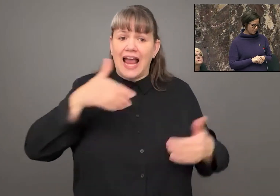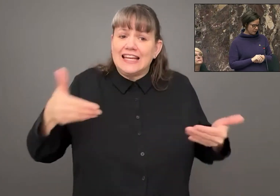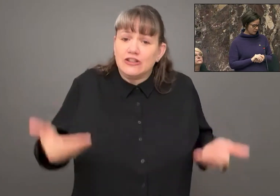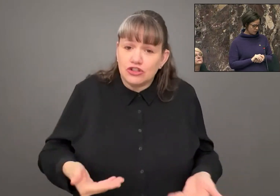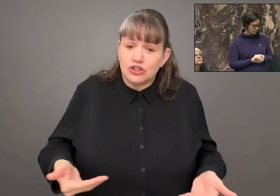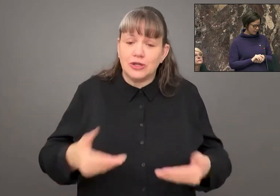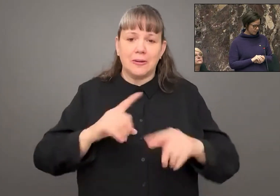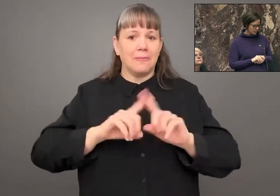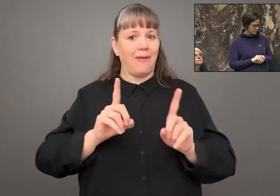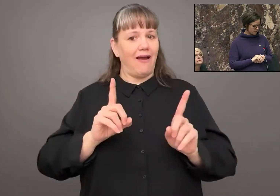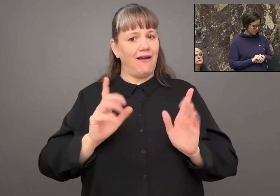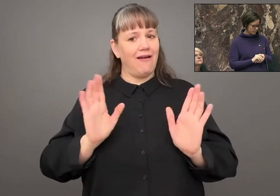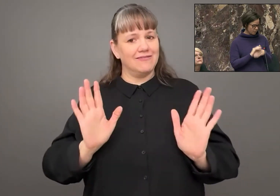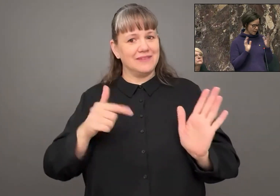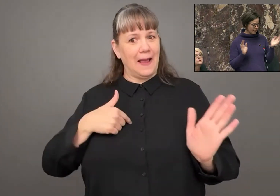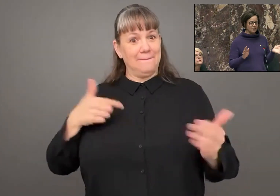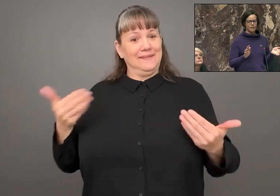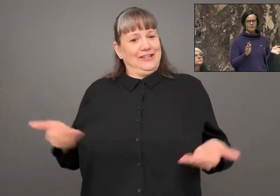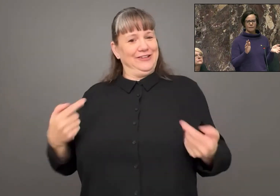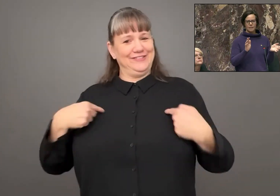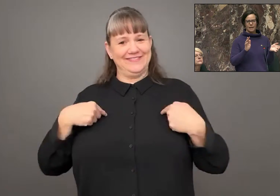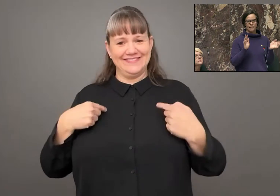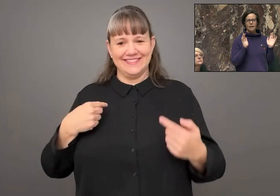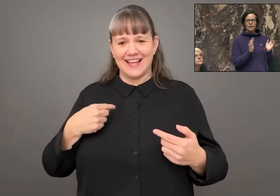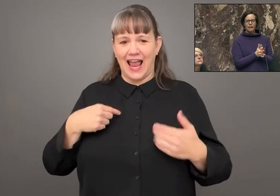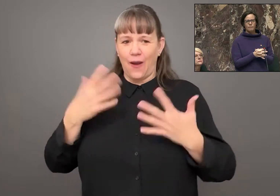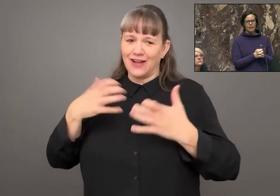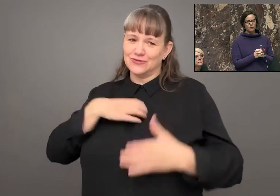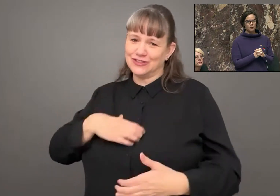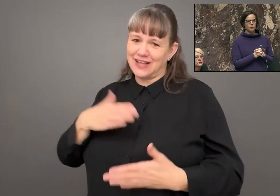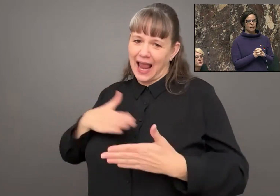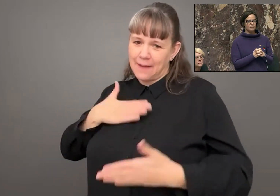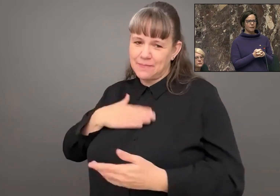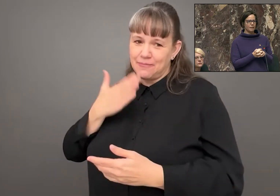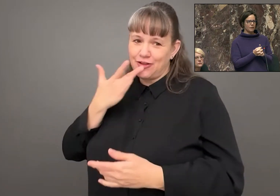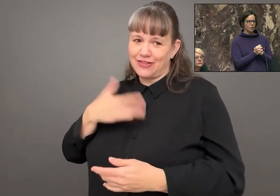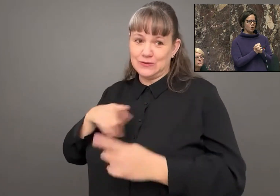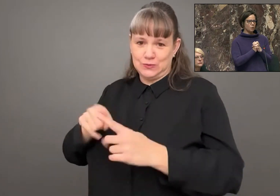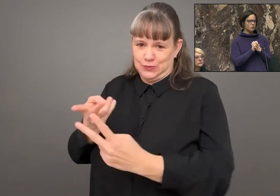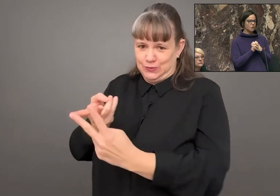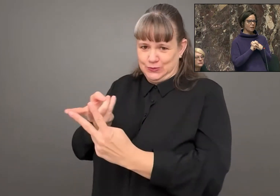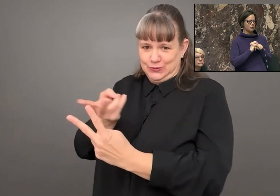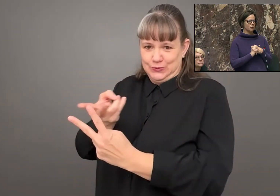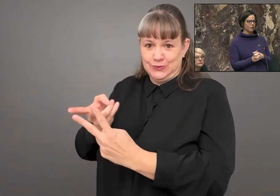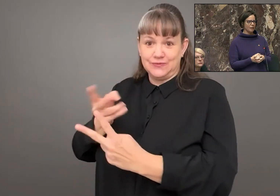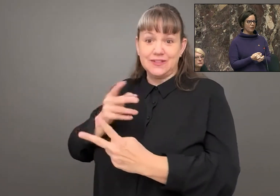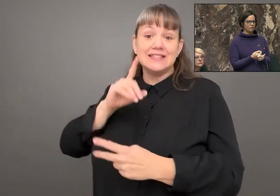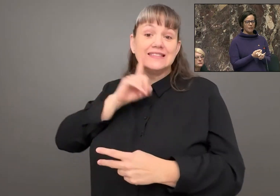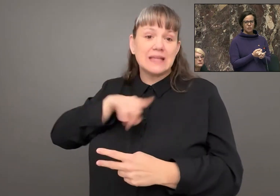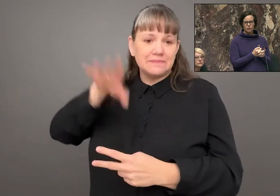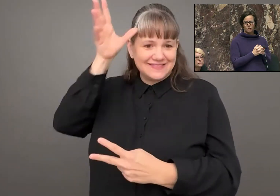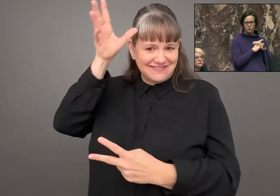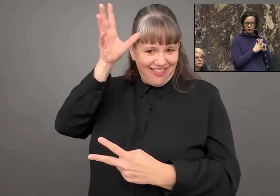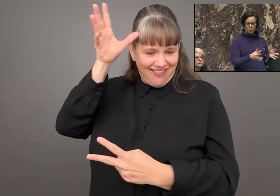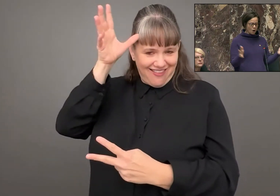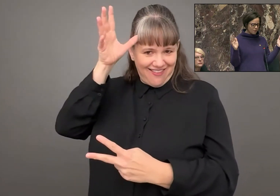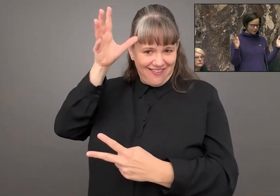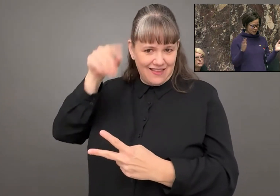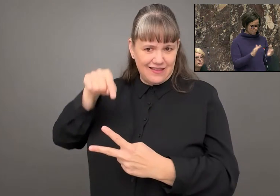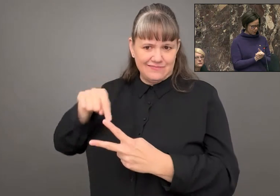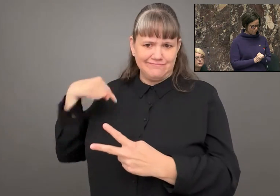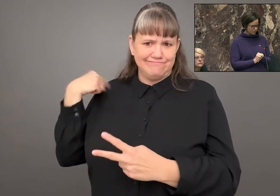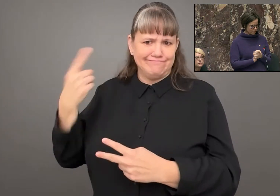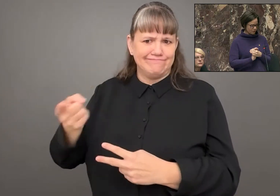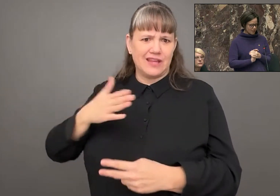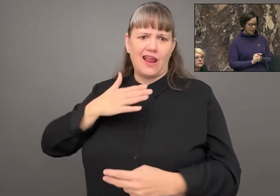happy birthday to 2 people who are special to me. One is my stepdad, Len Manuel, who has been the coach extraordinaire of my children through all of